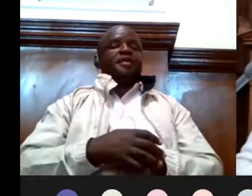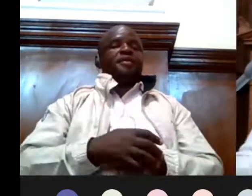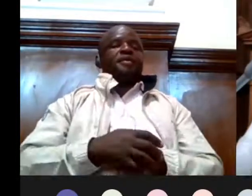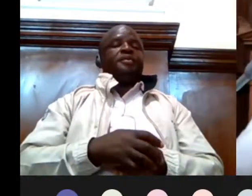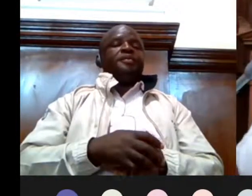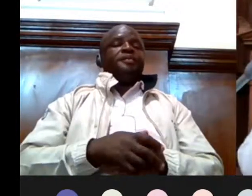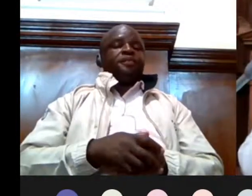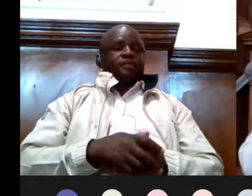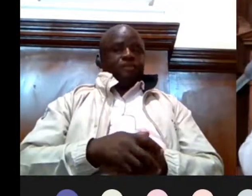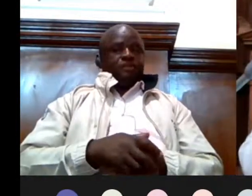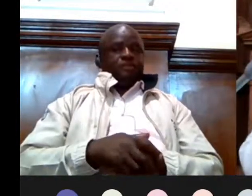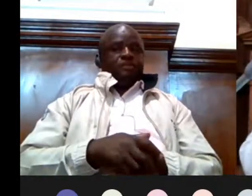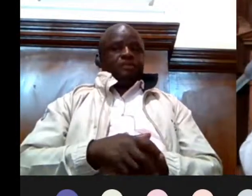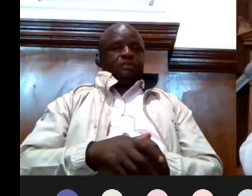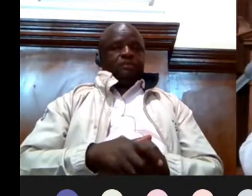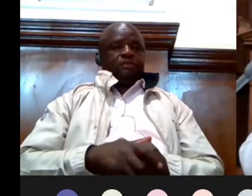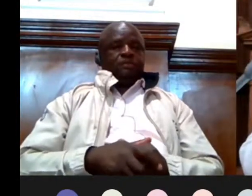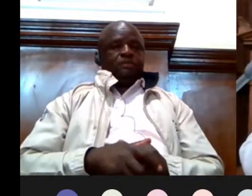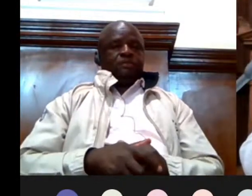Speaker,